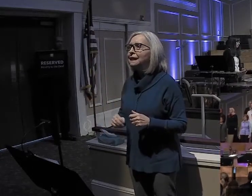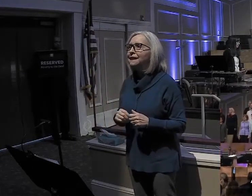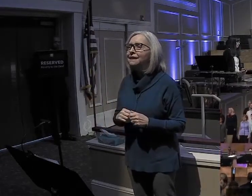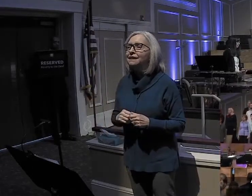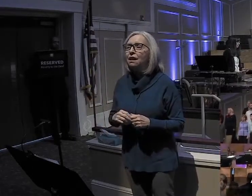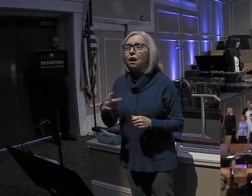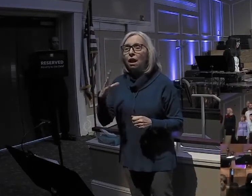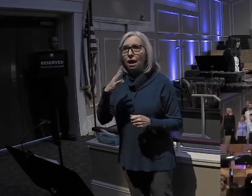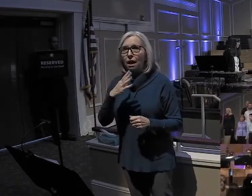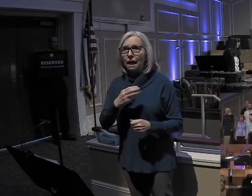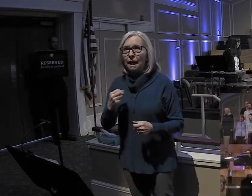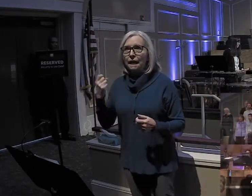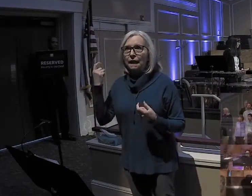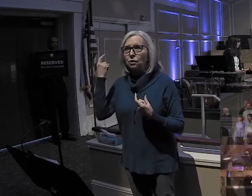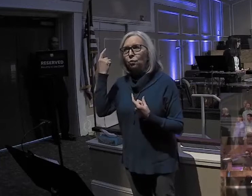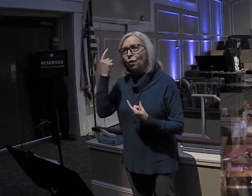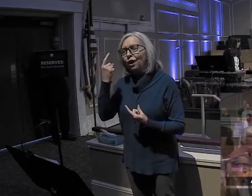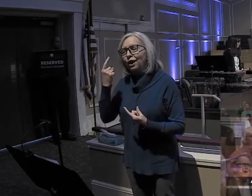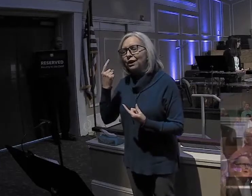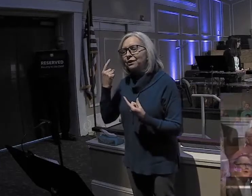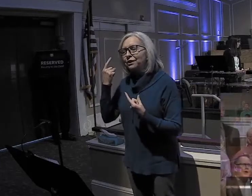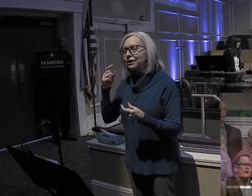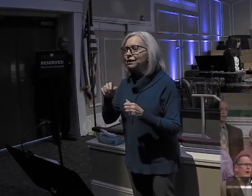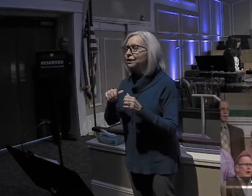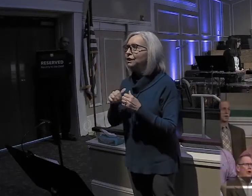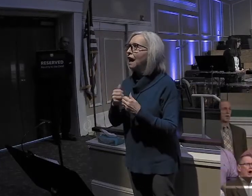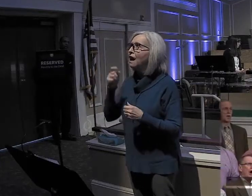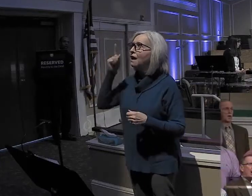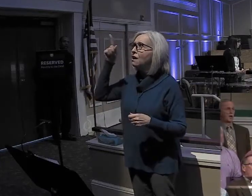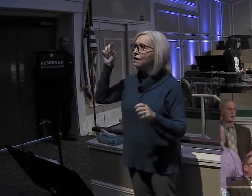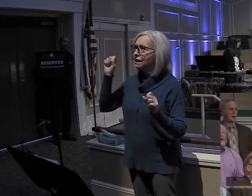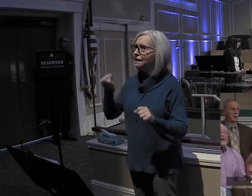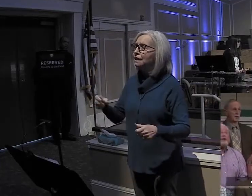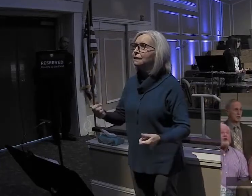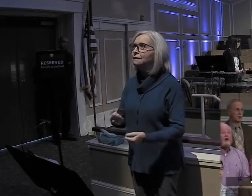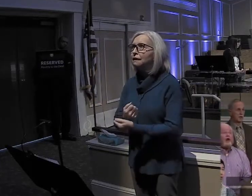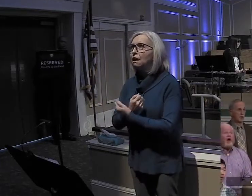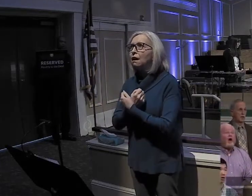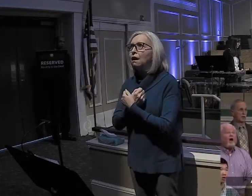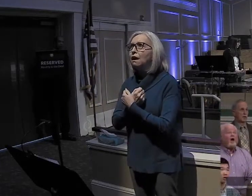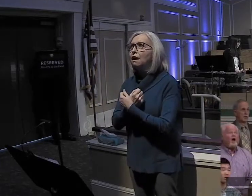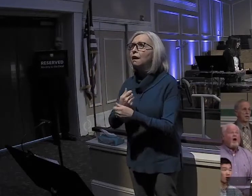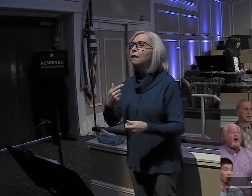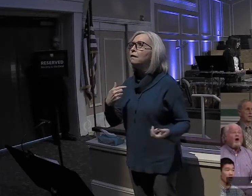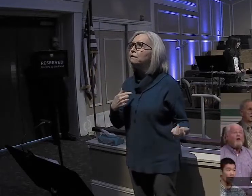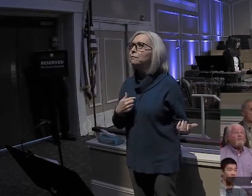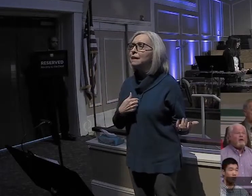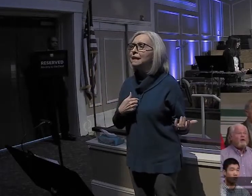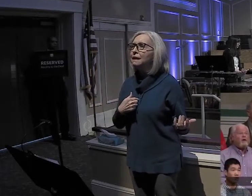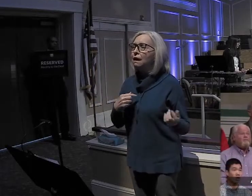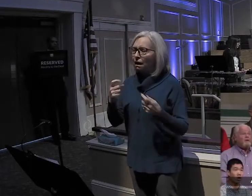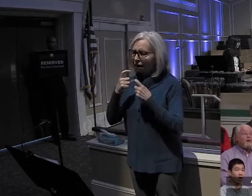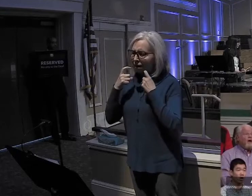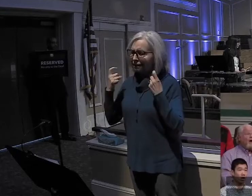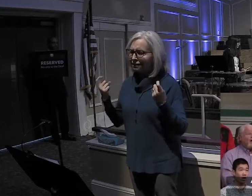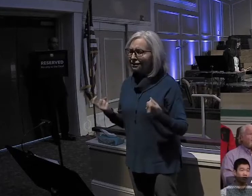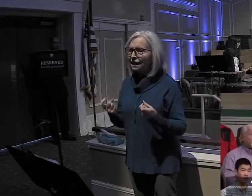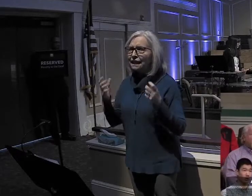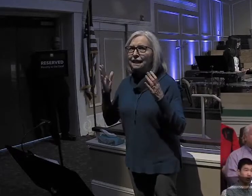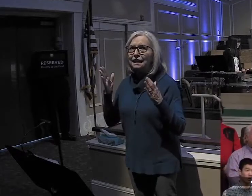Nazarene. Amen. And wonder how he could love me,